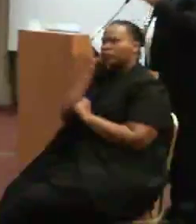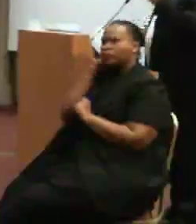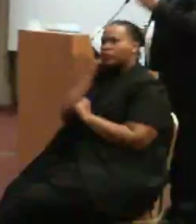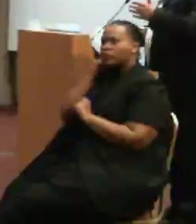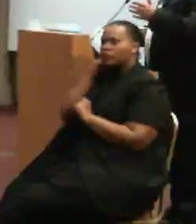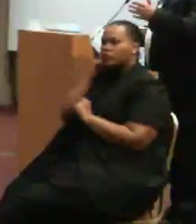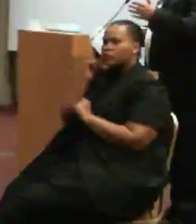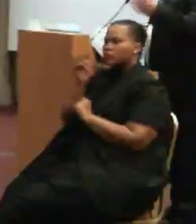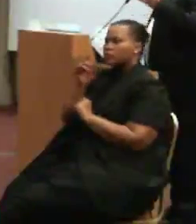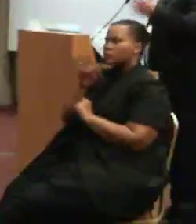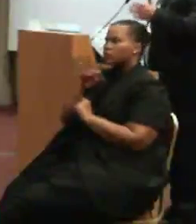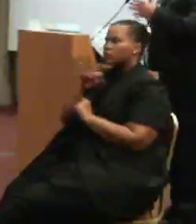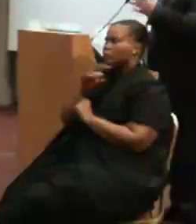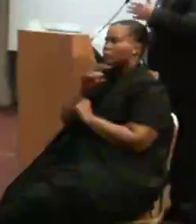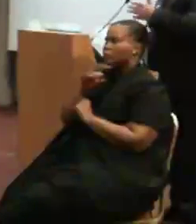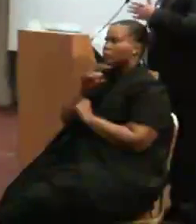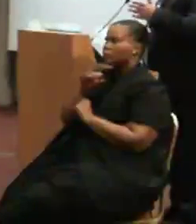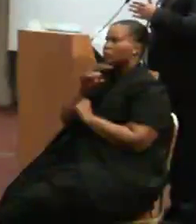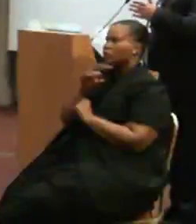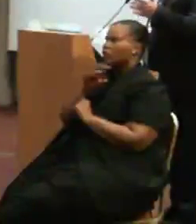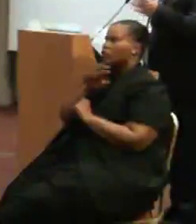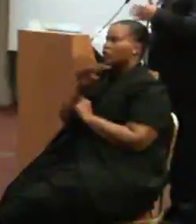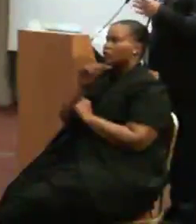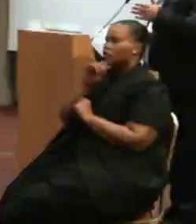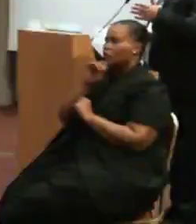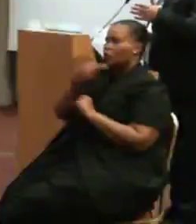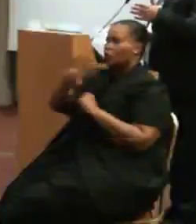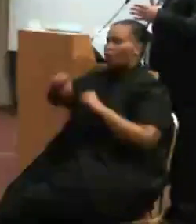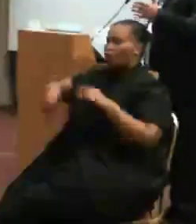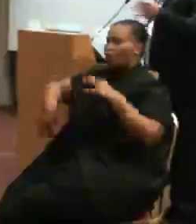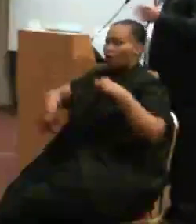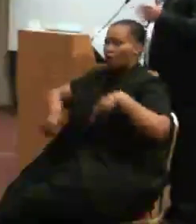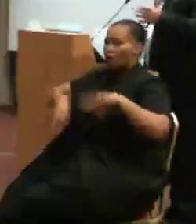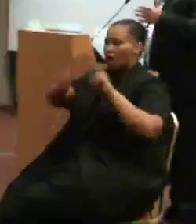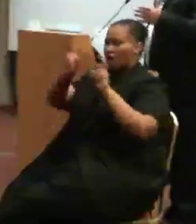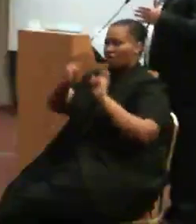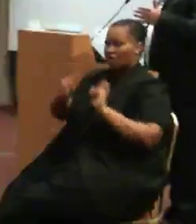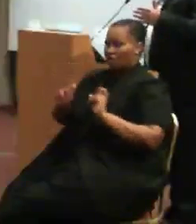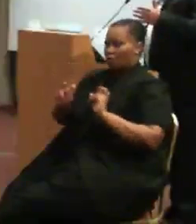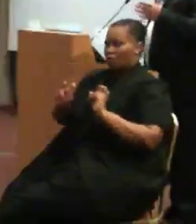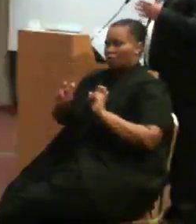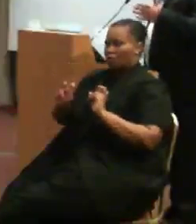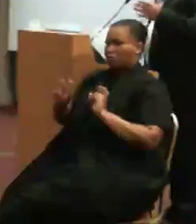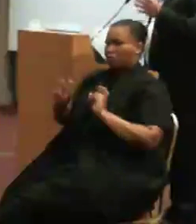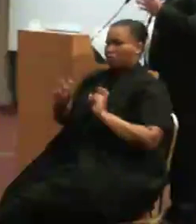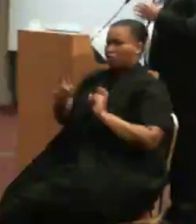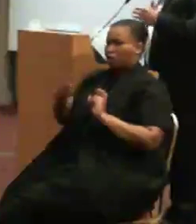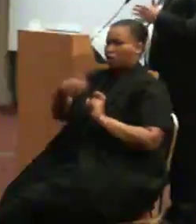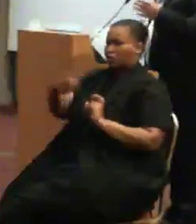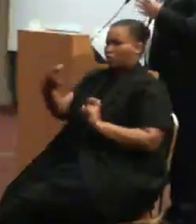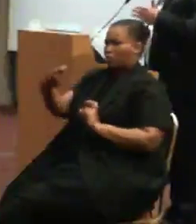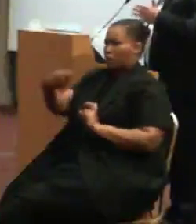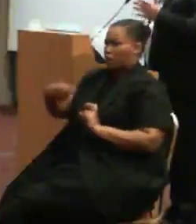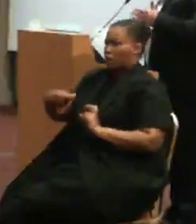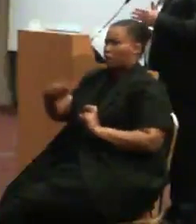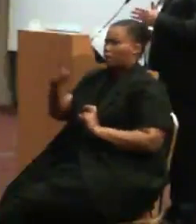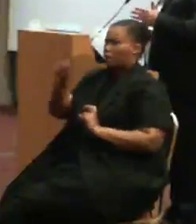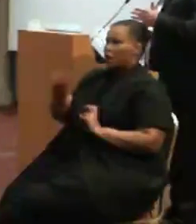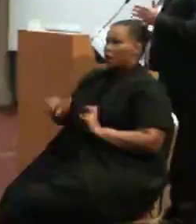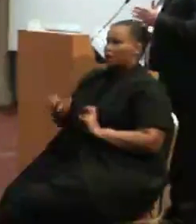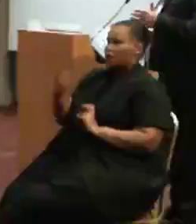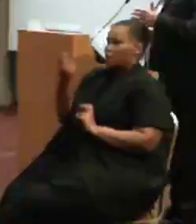what an inefficient, corrupt Eskom has to charge to stay solvent. It should be a cost-reflective